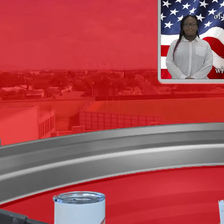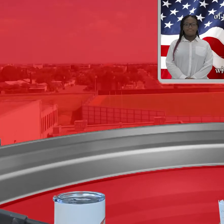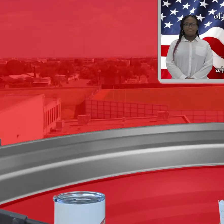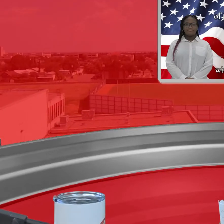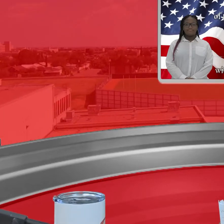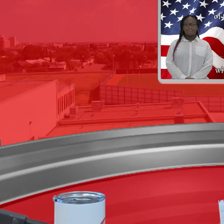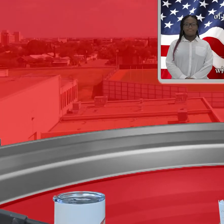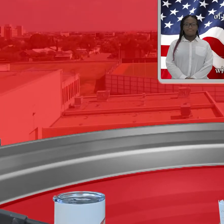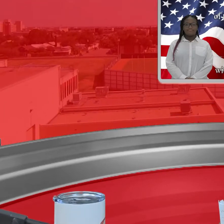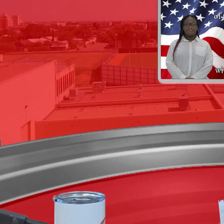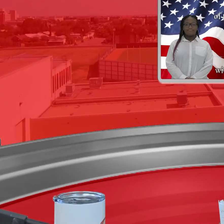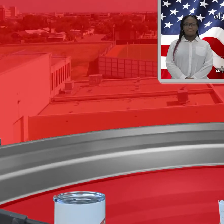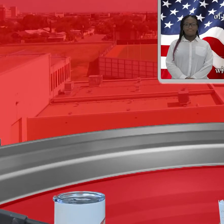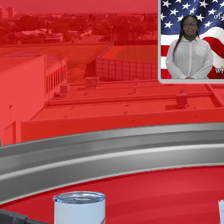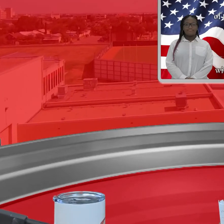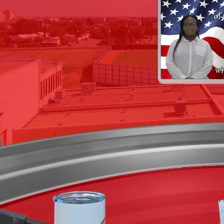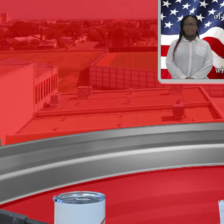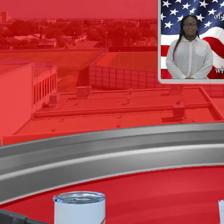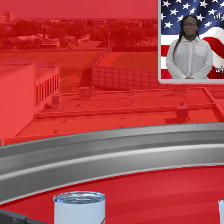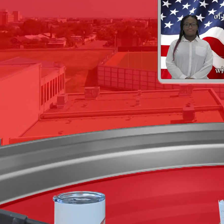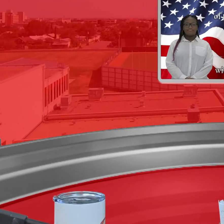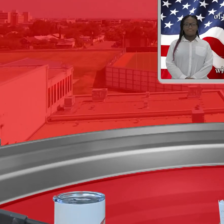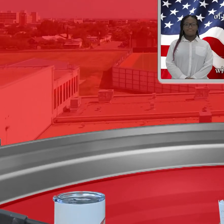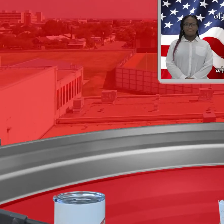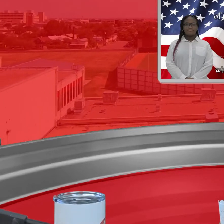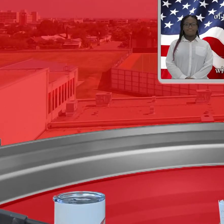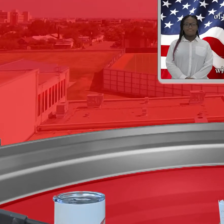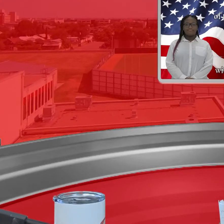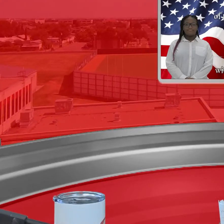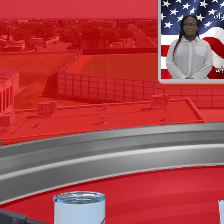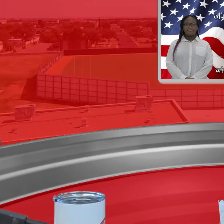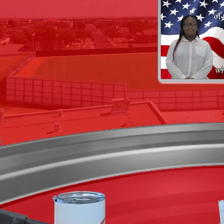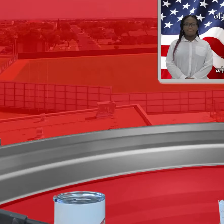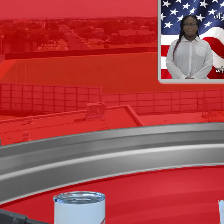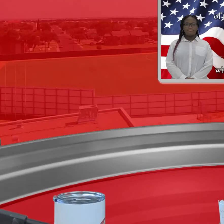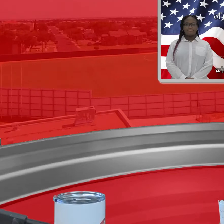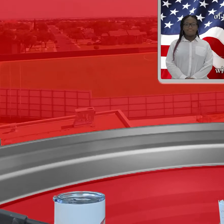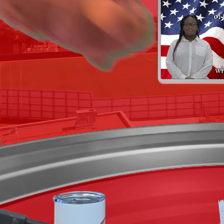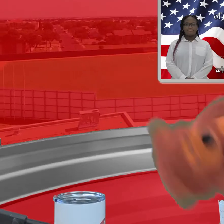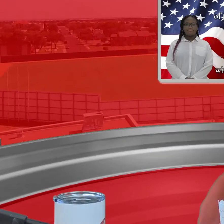High, Beautiful. We'll have more information on that later this week. That's all we got for you today.